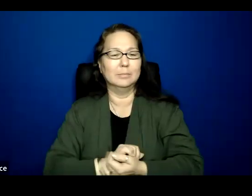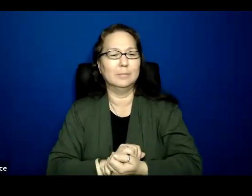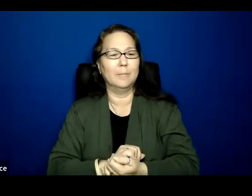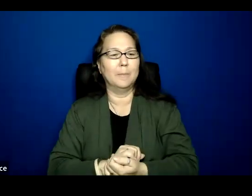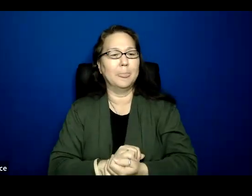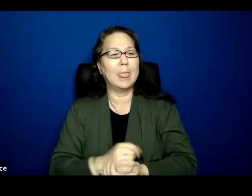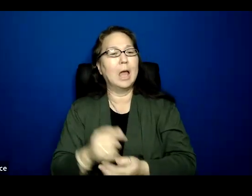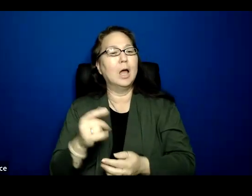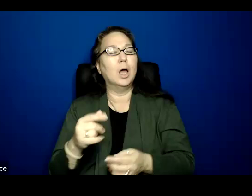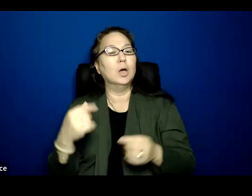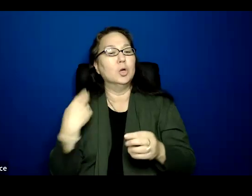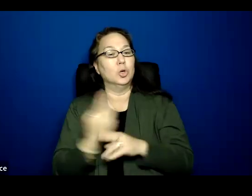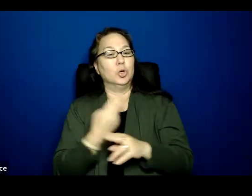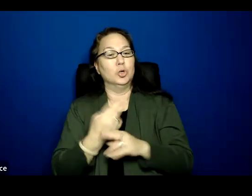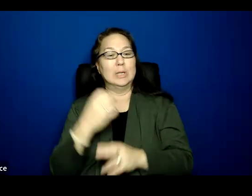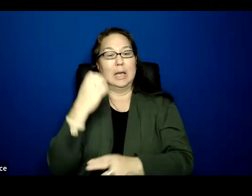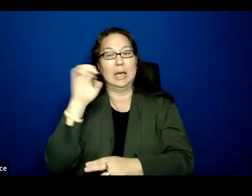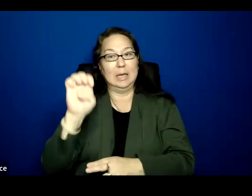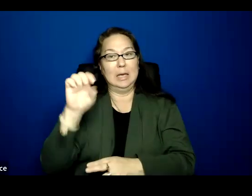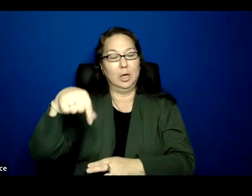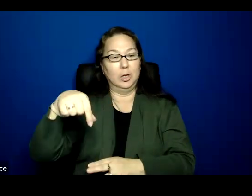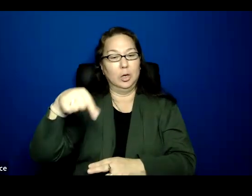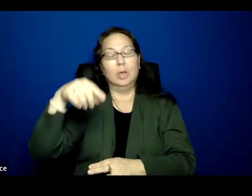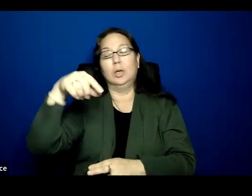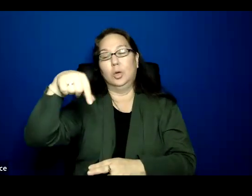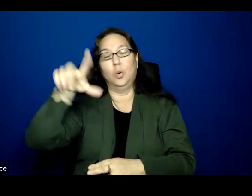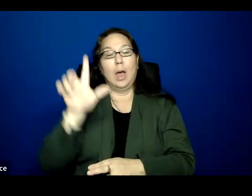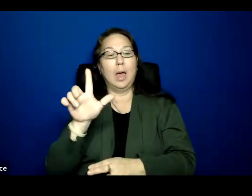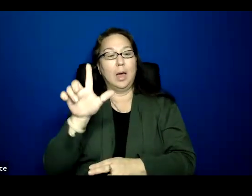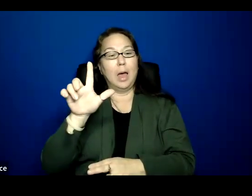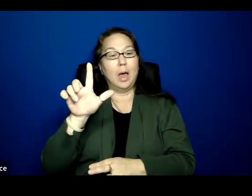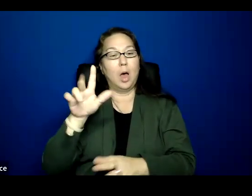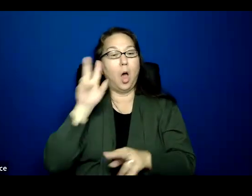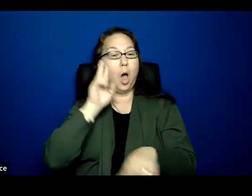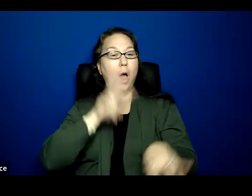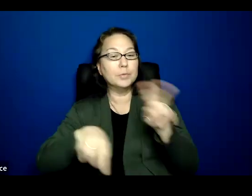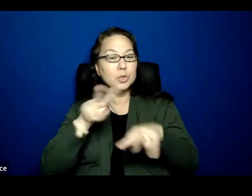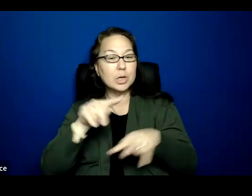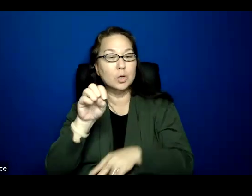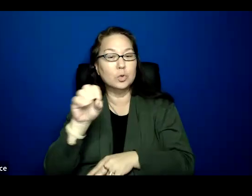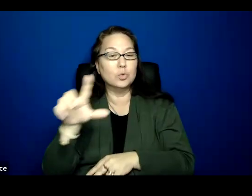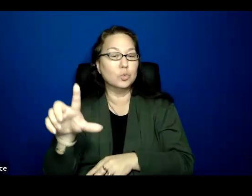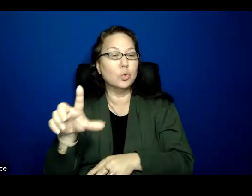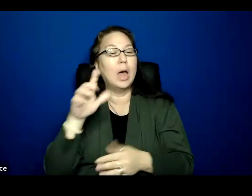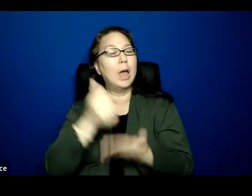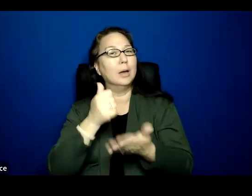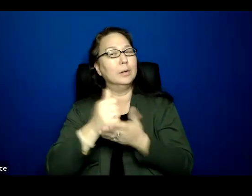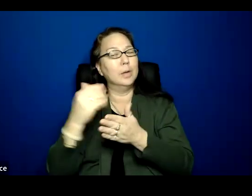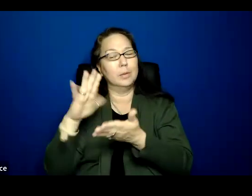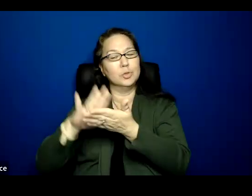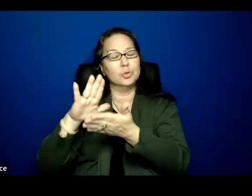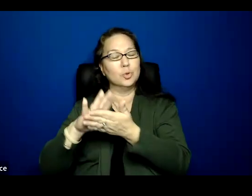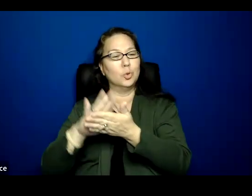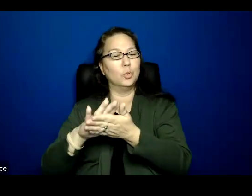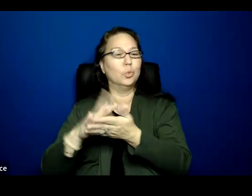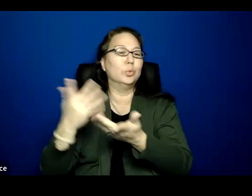observation tool is helping schools in the district identify and support the instructional shifts that lead